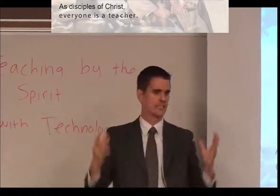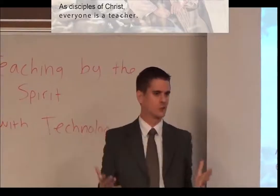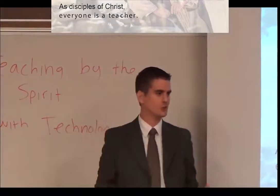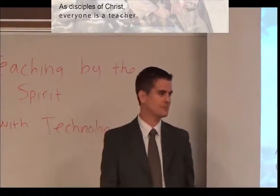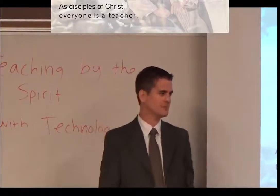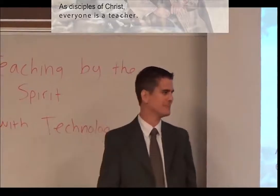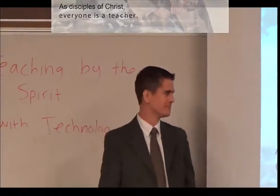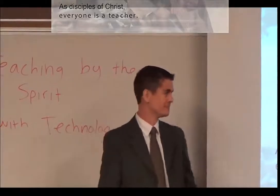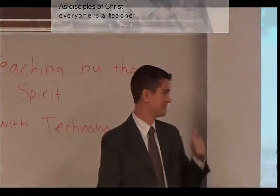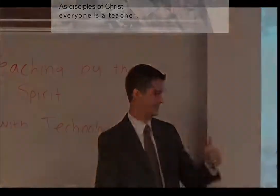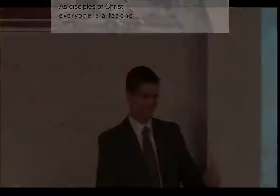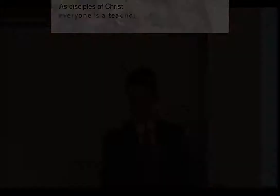commanded us to follow him.